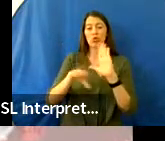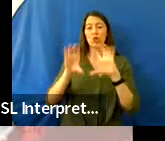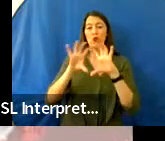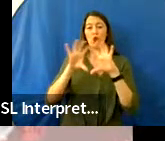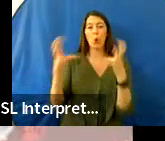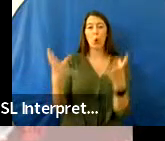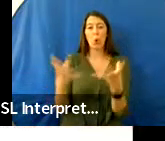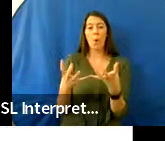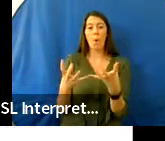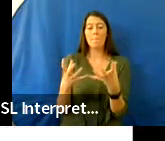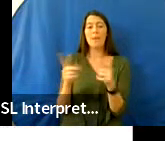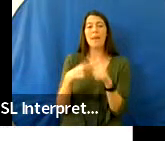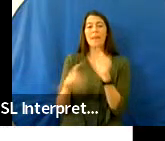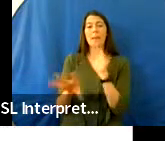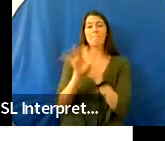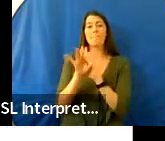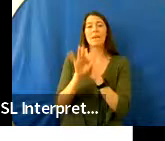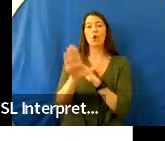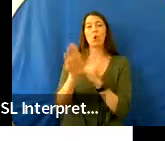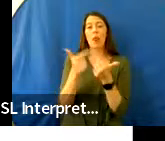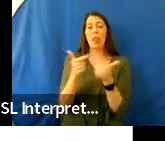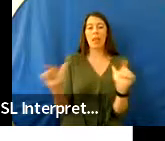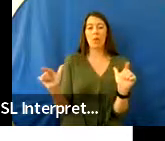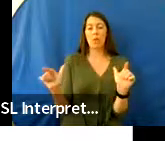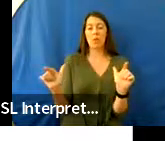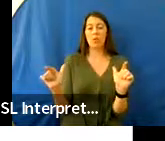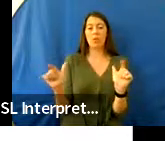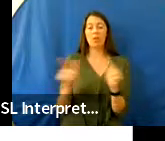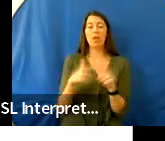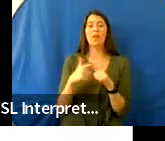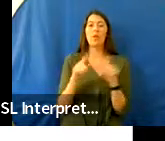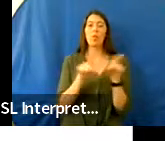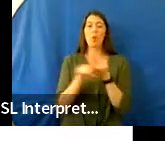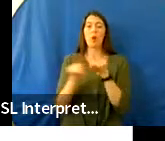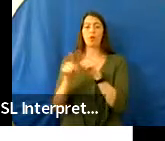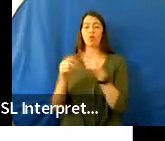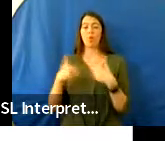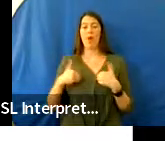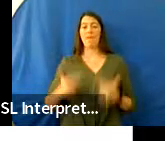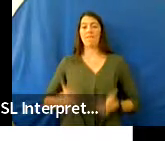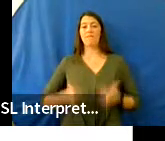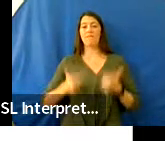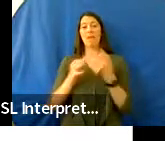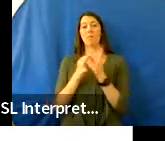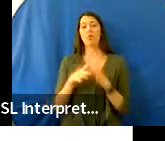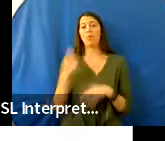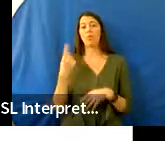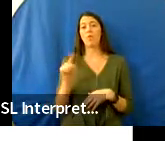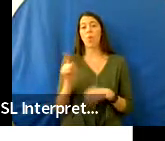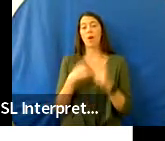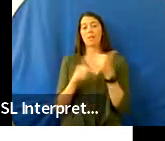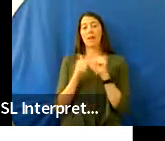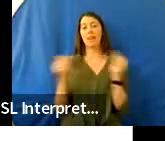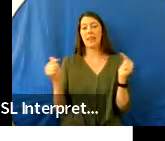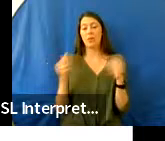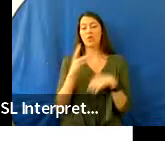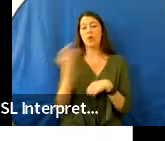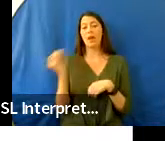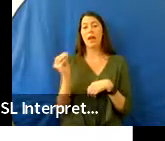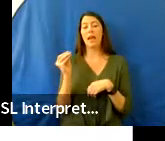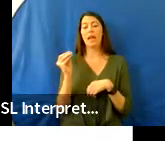your language. And we also have live interpretation in sign language and closed